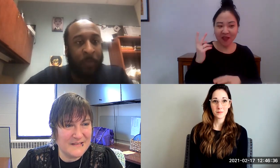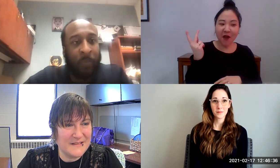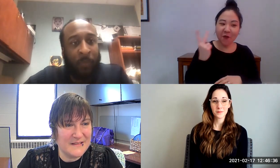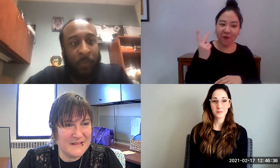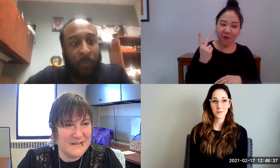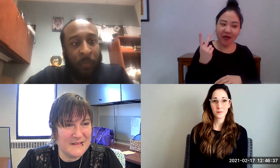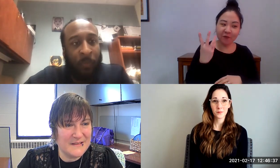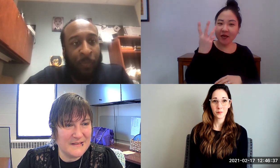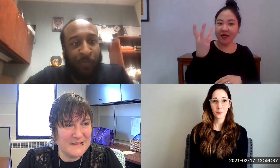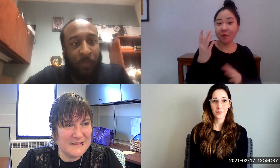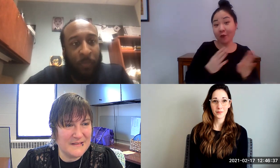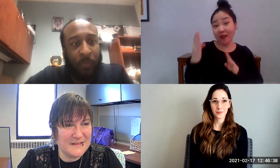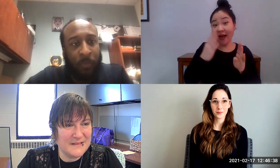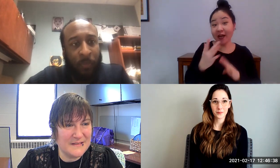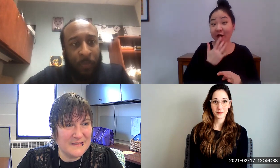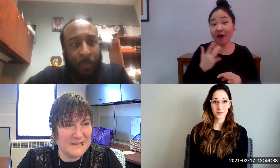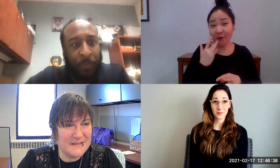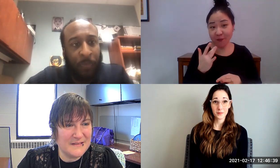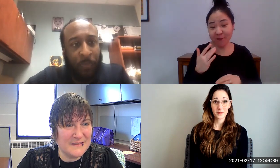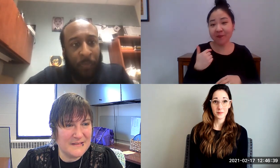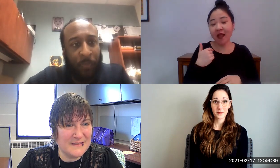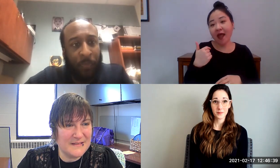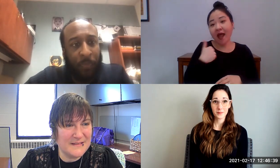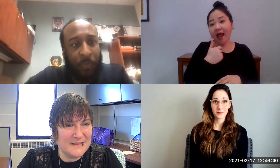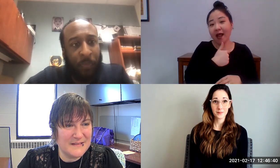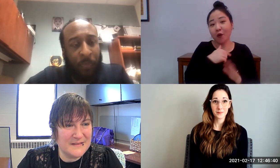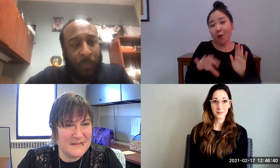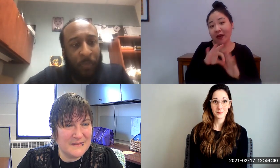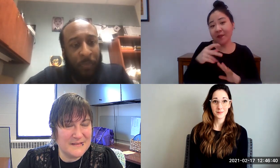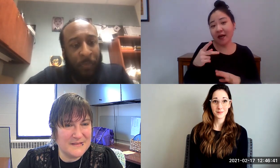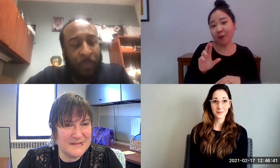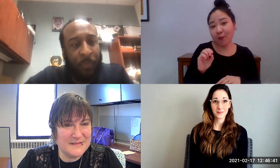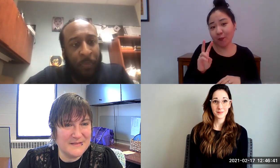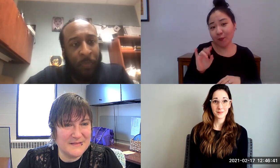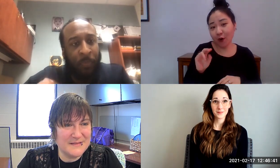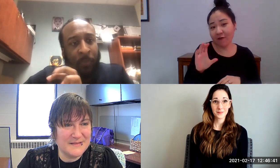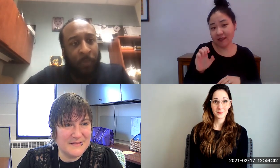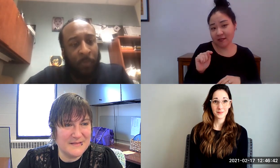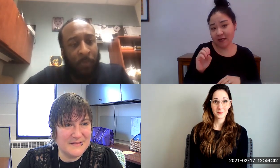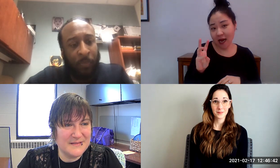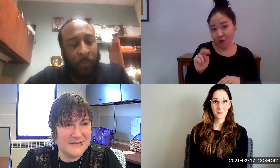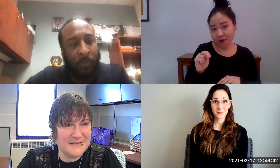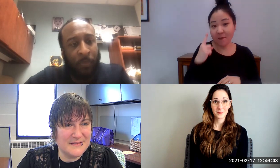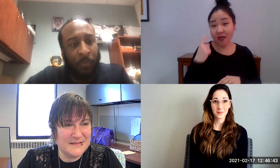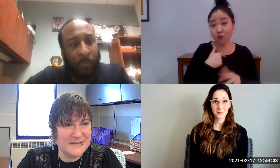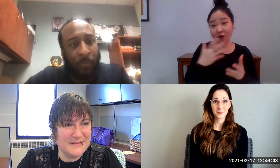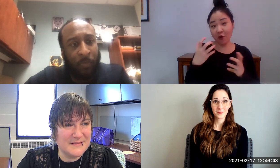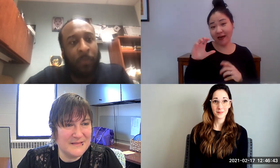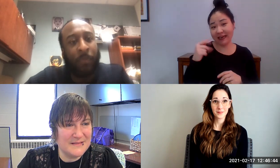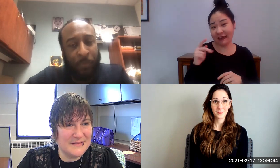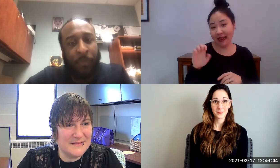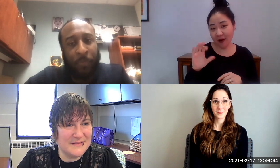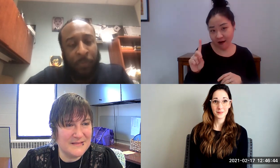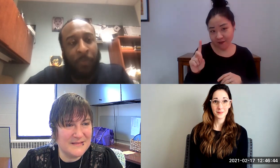couple. When we were planning our honeymoon, and we picked Provincetown because